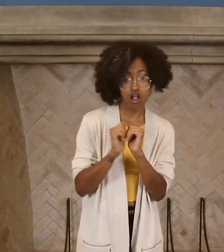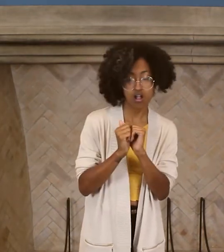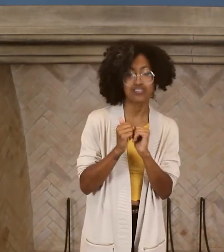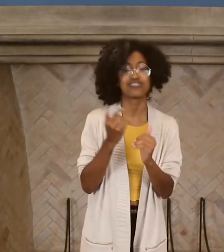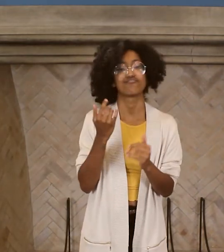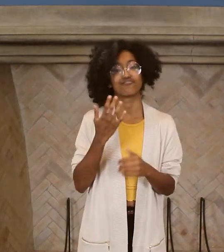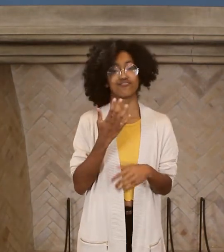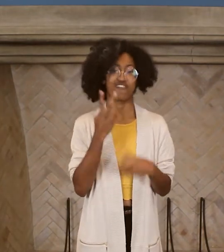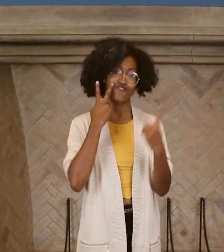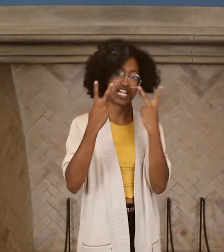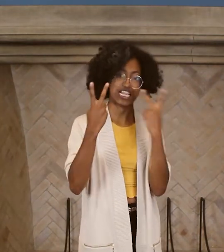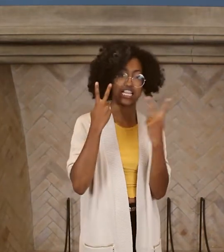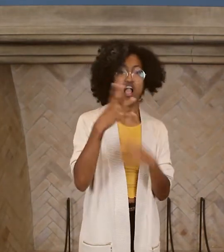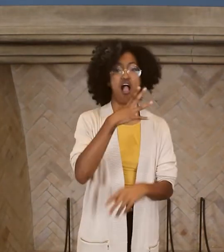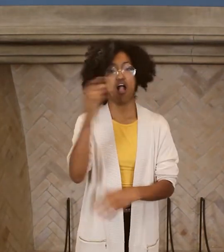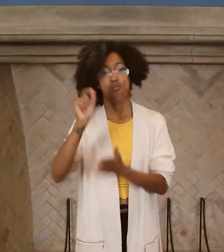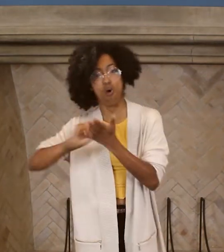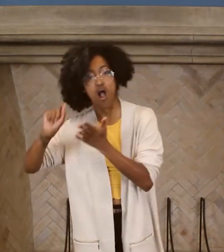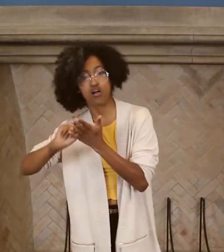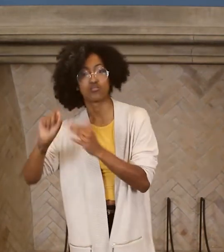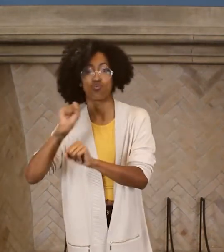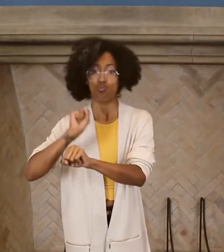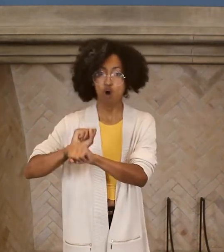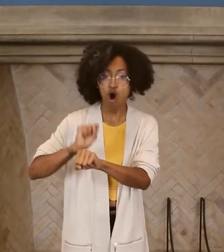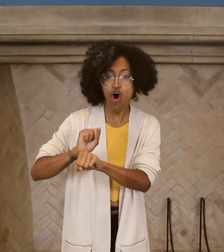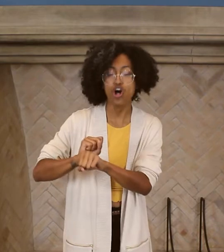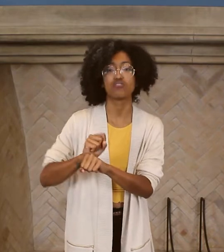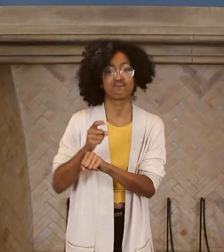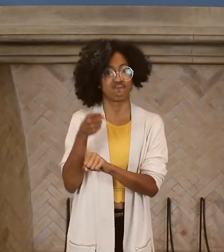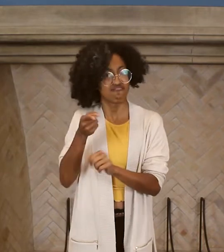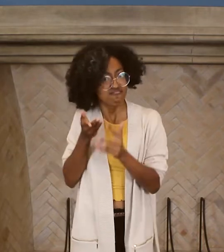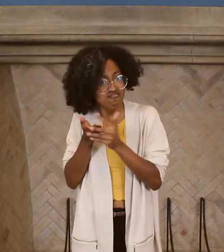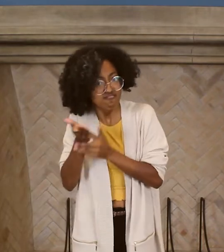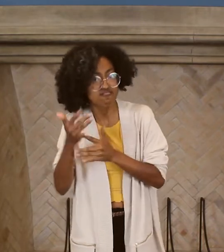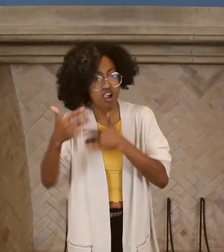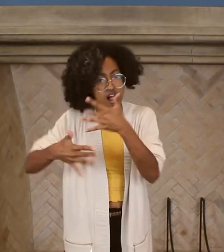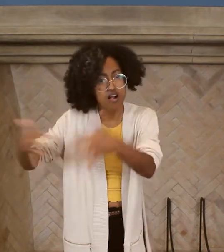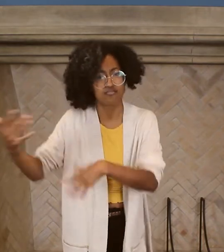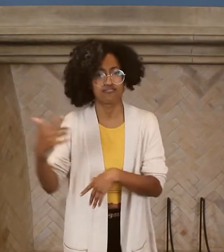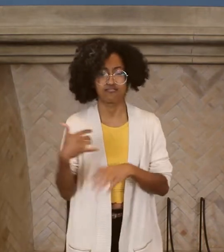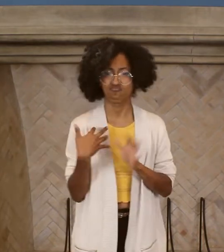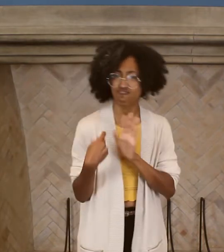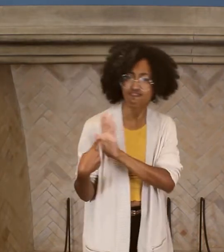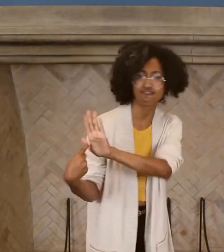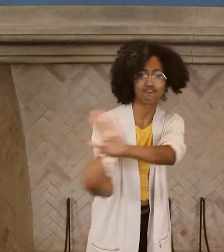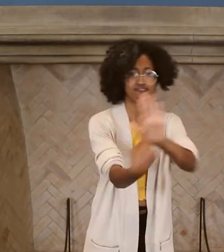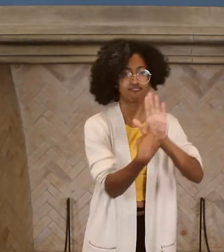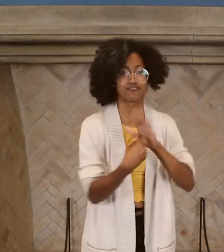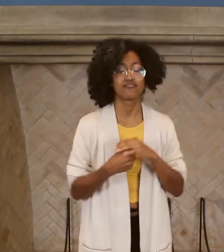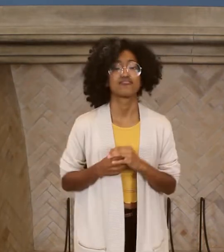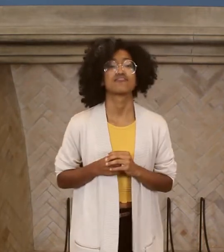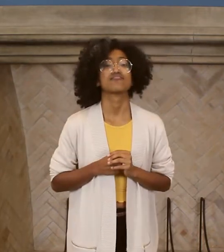tell stories through visual and my artistic ways.